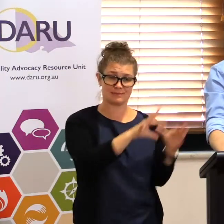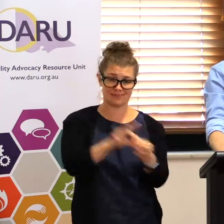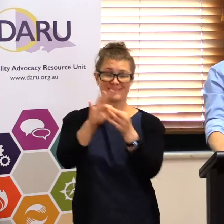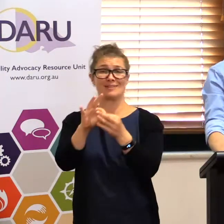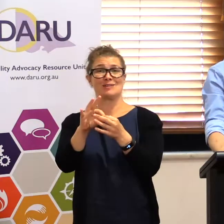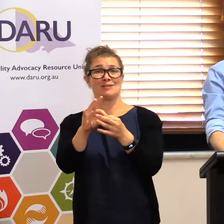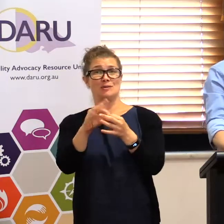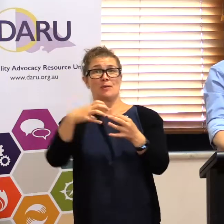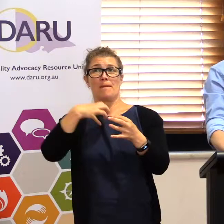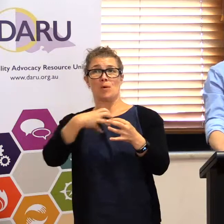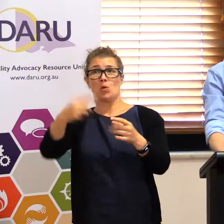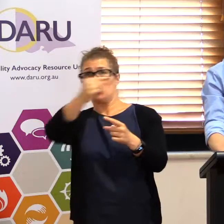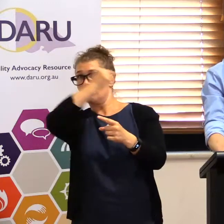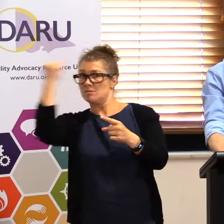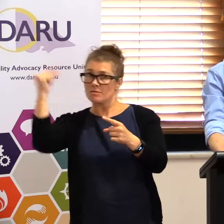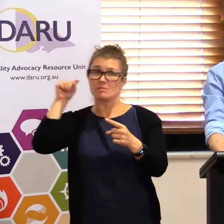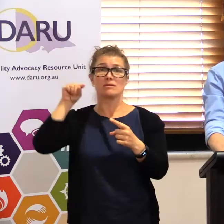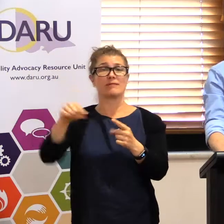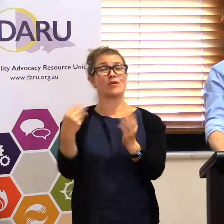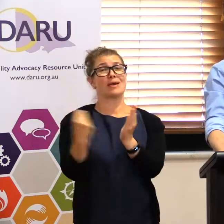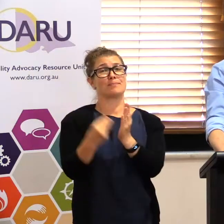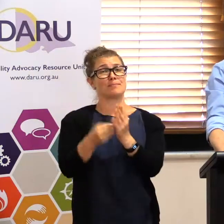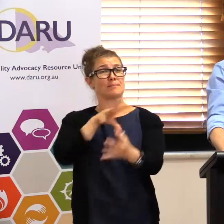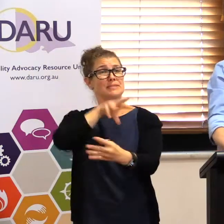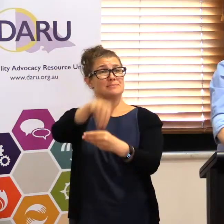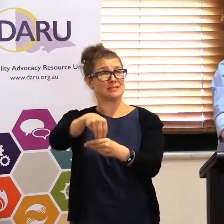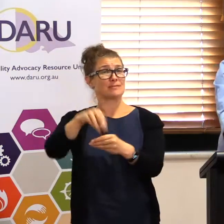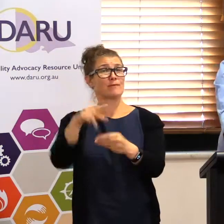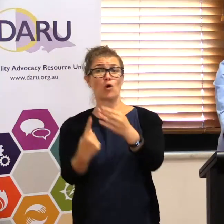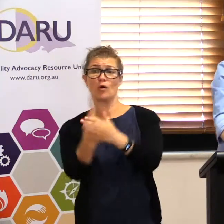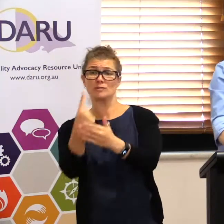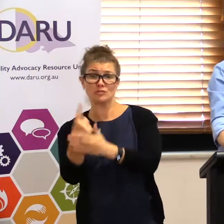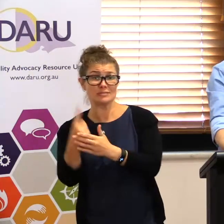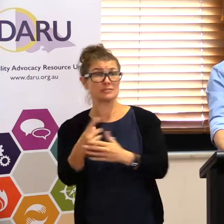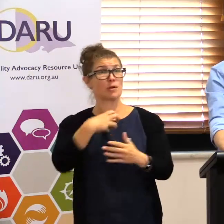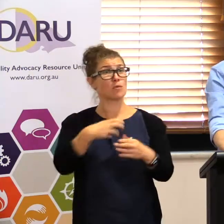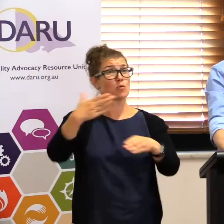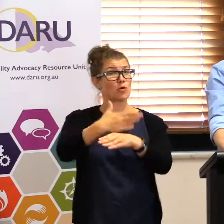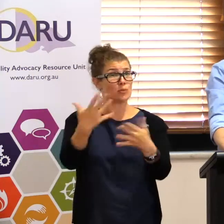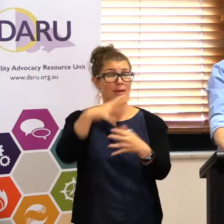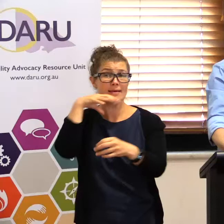economic participation plan called Every Opportunity, and that's around increasing employment in government, in